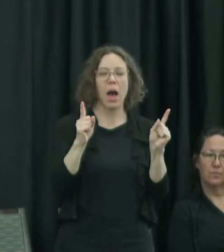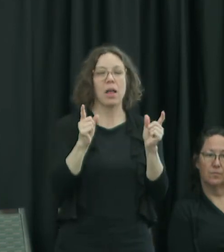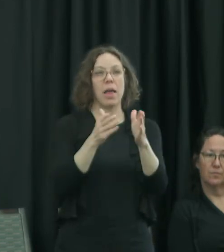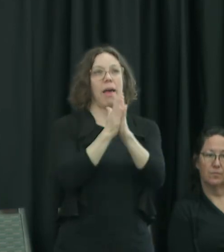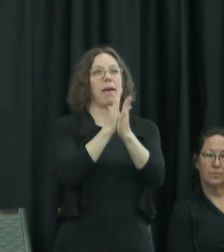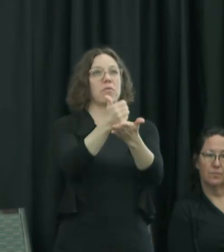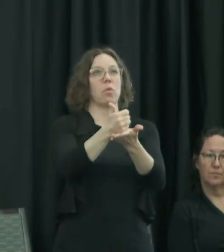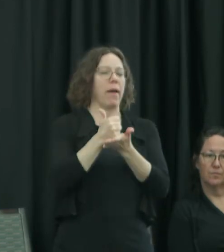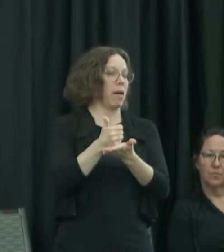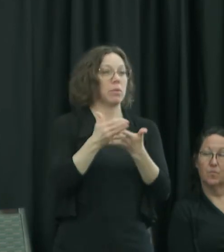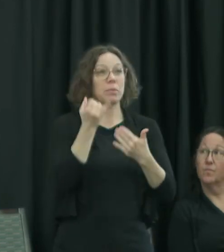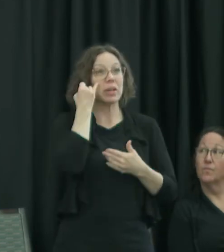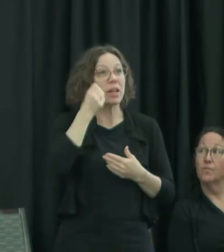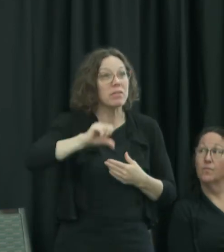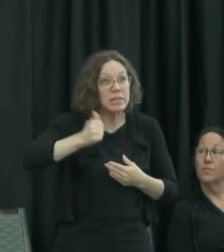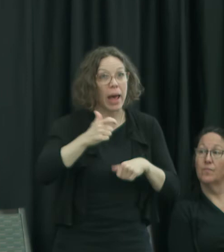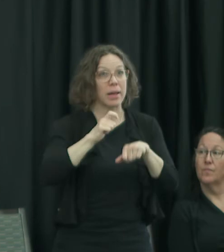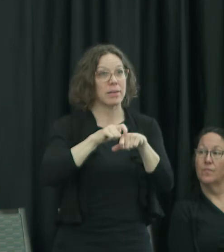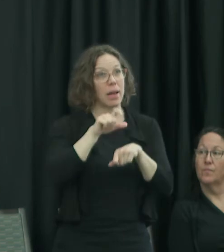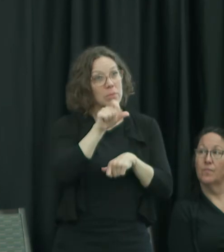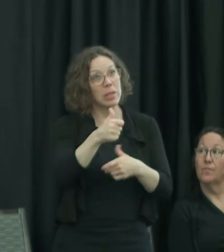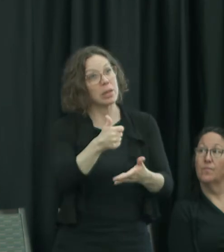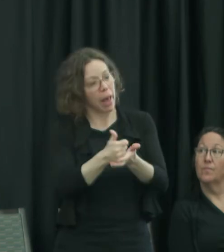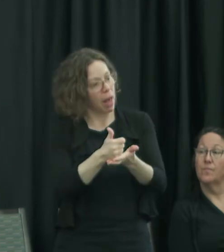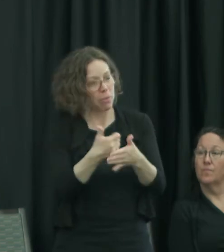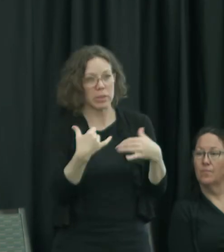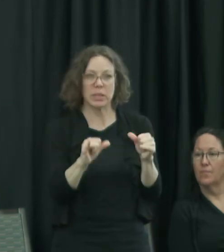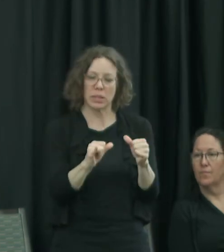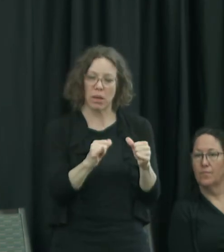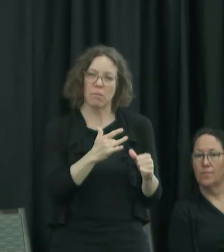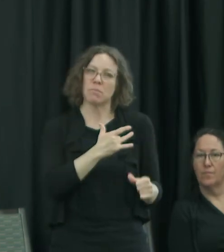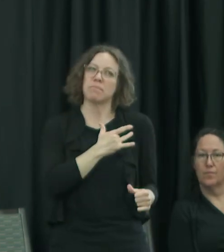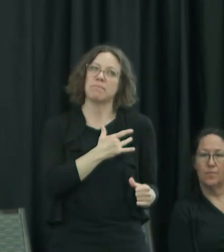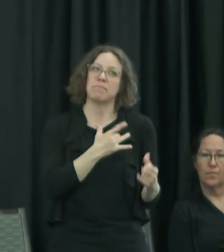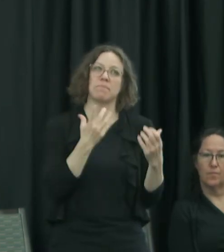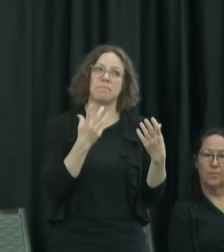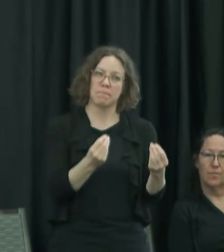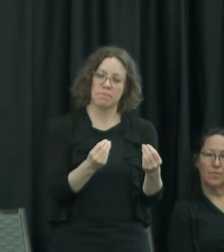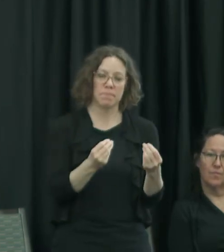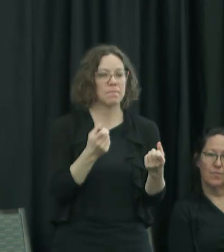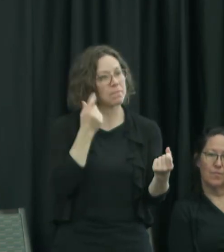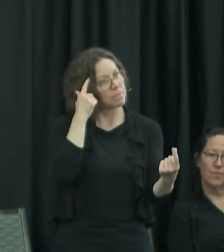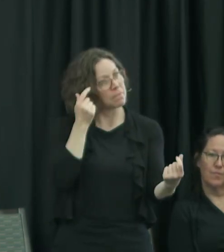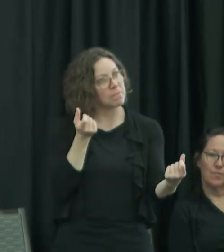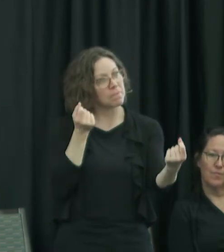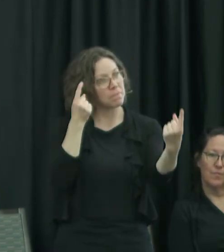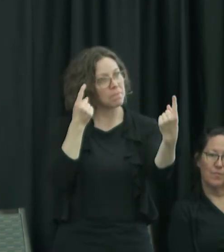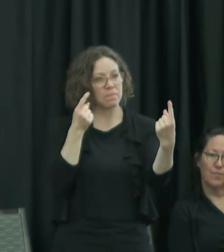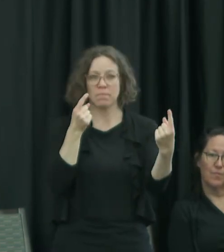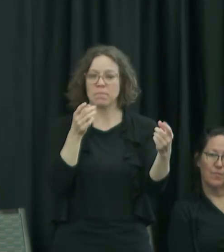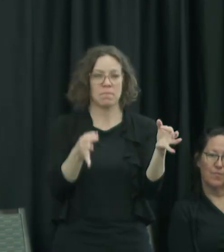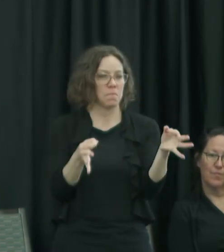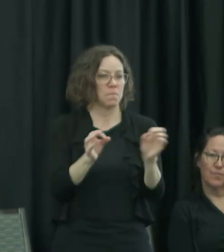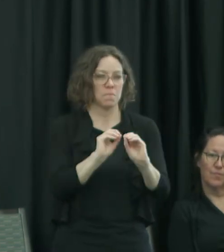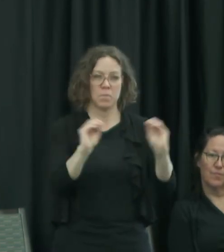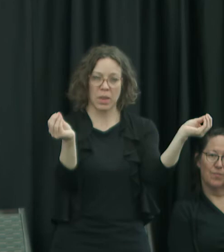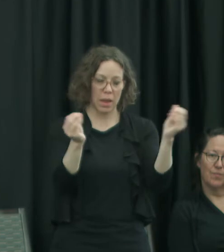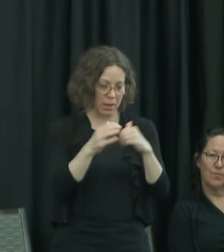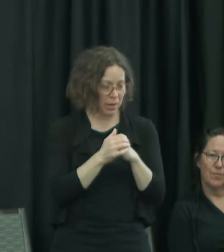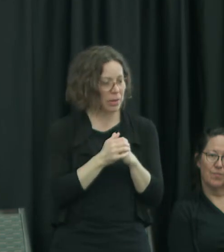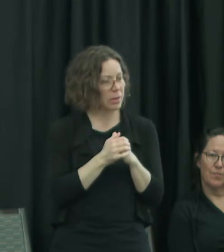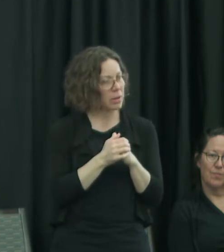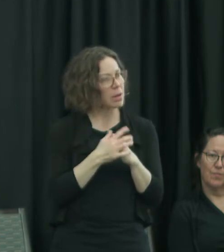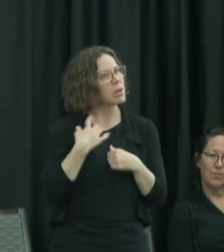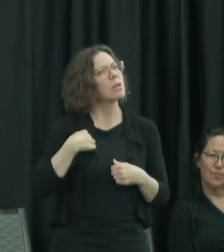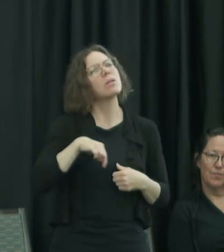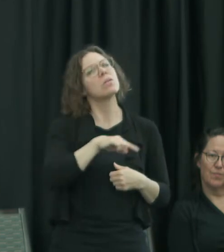10th time needing the Access Center, you are treated with compassion, empathy, and no judgment. We are all